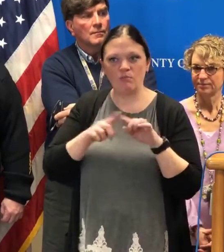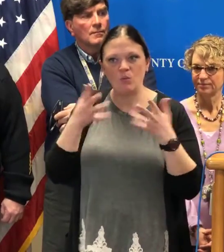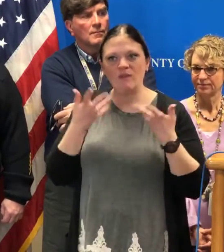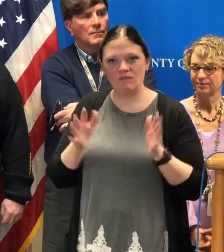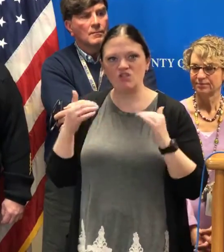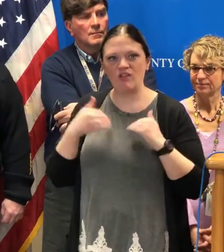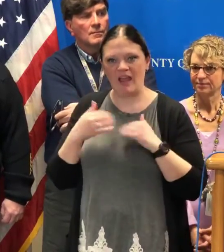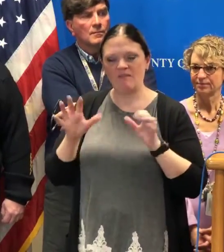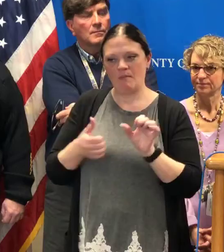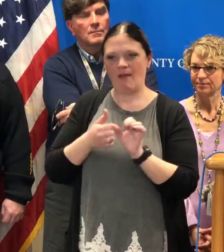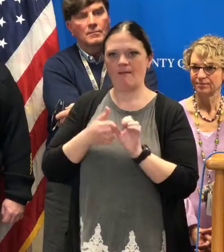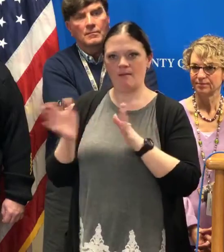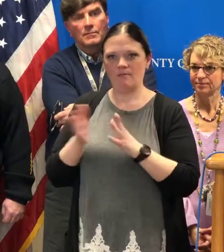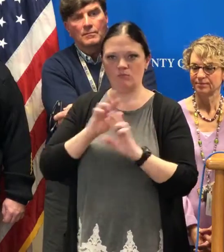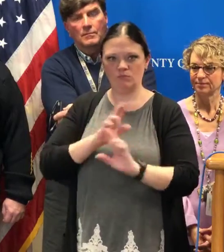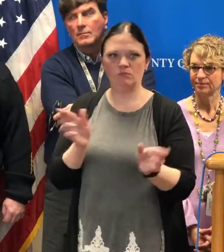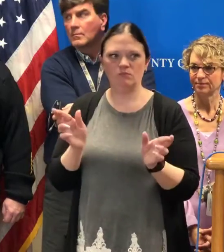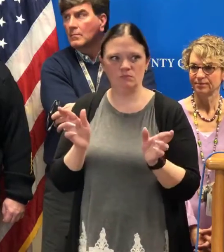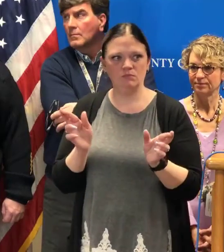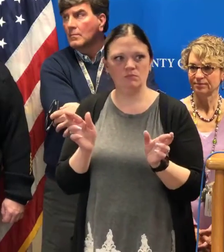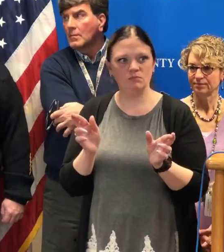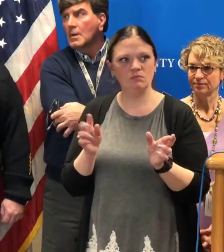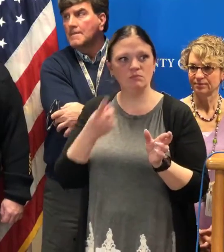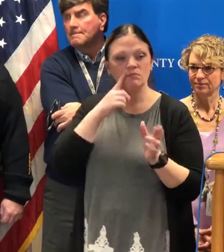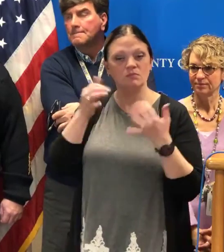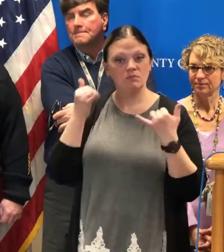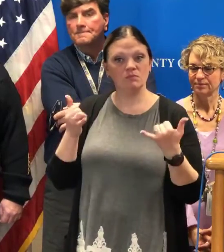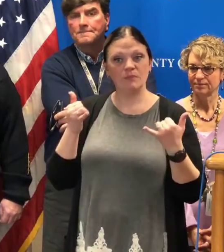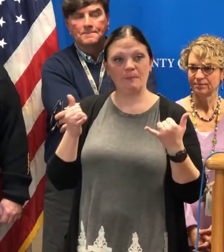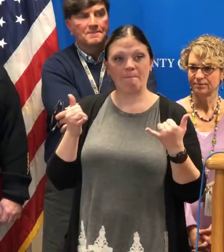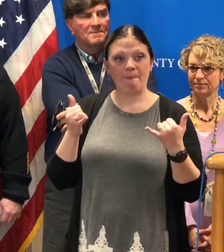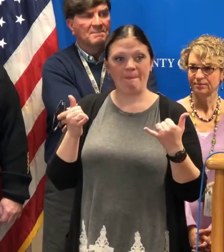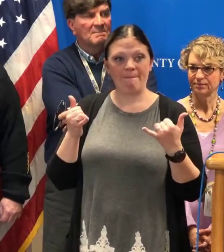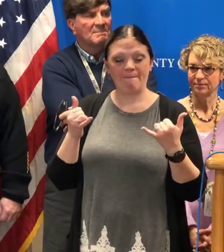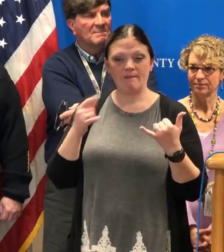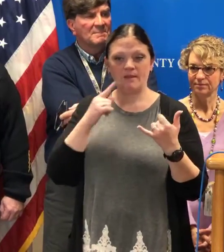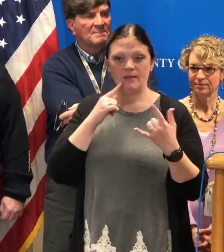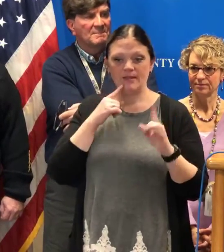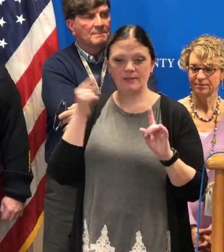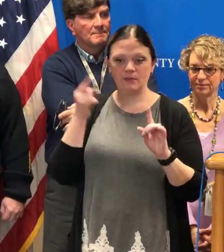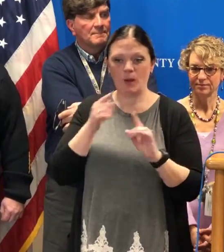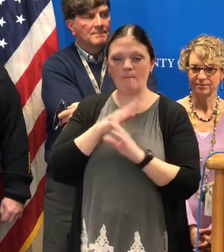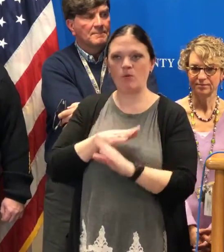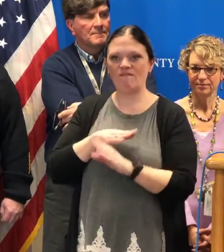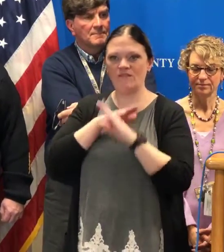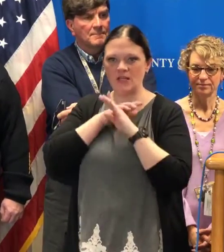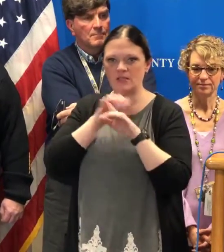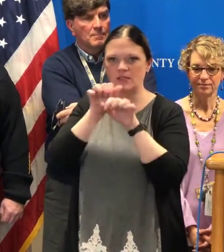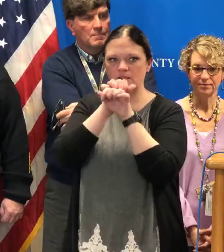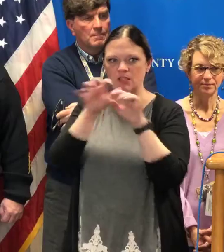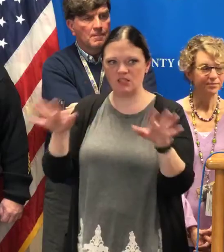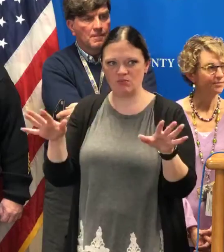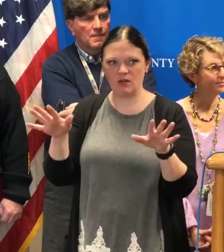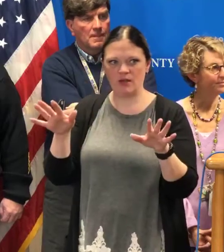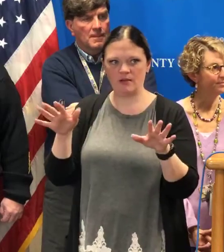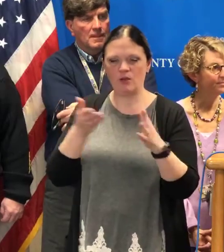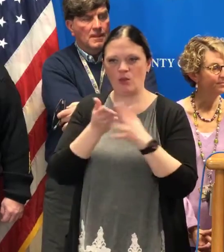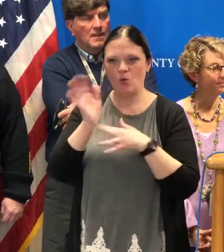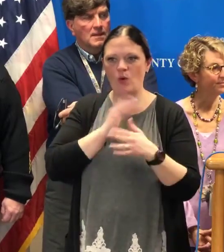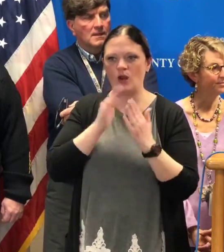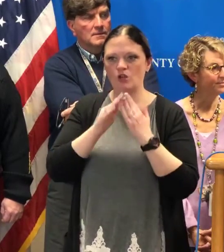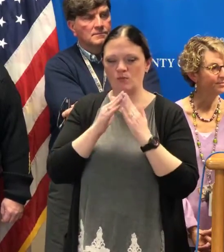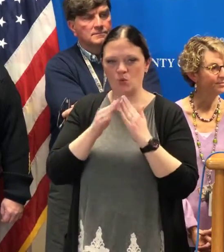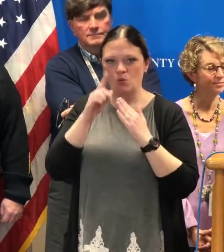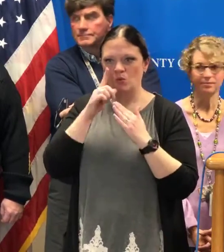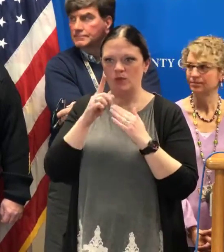for just that reason. But right now, it's a matter of preventing the spread of this across our community to the point we